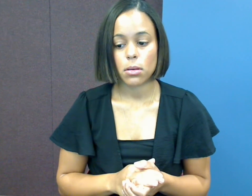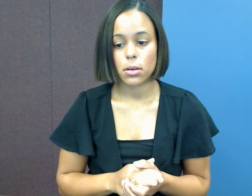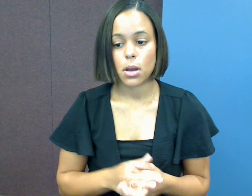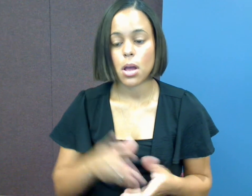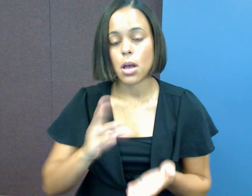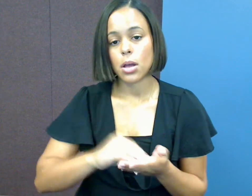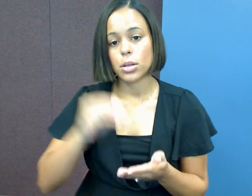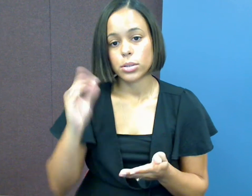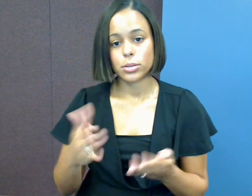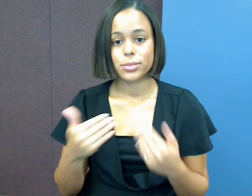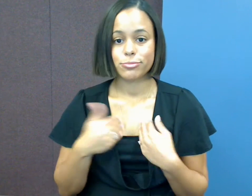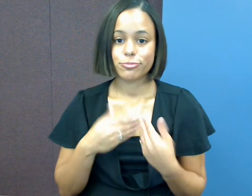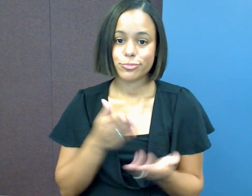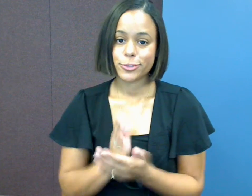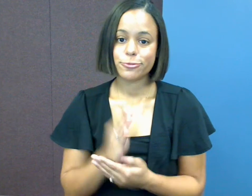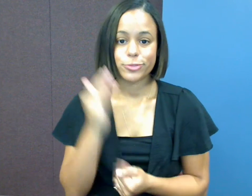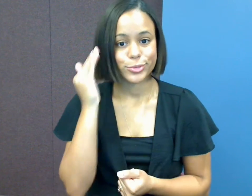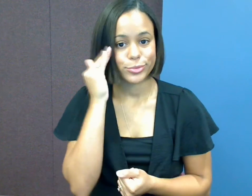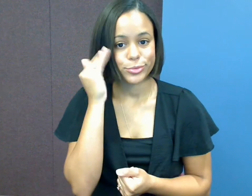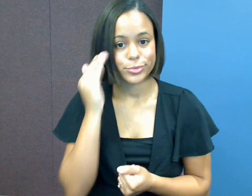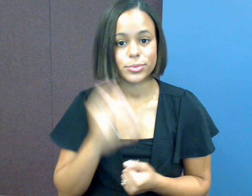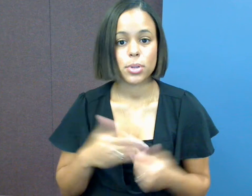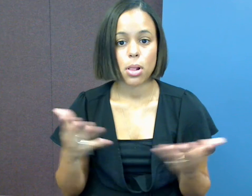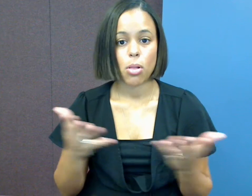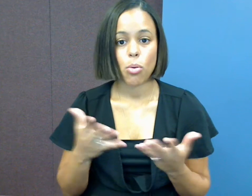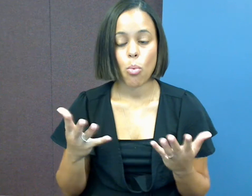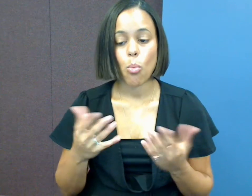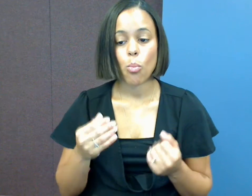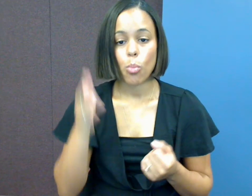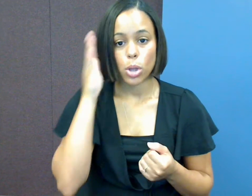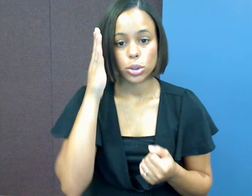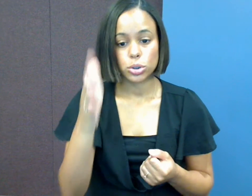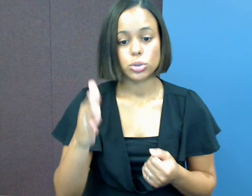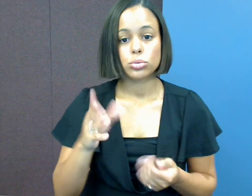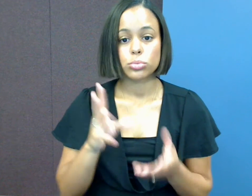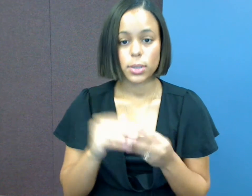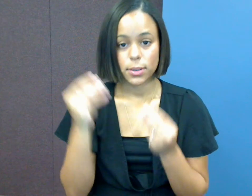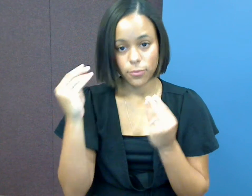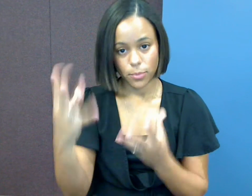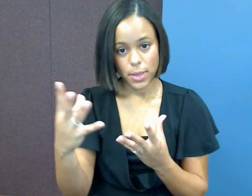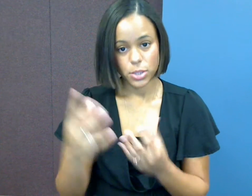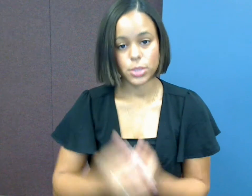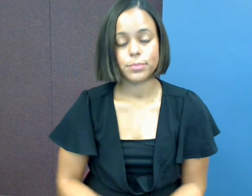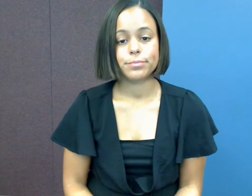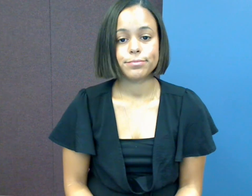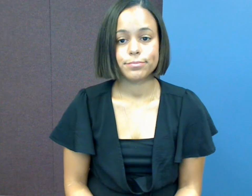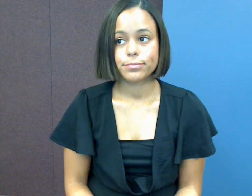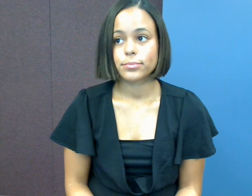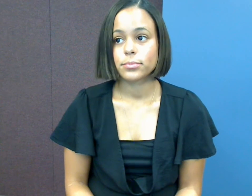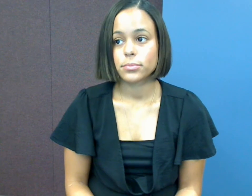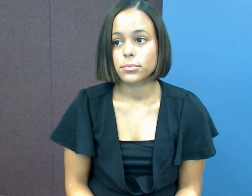I mentioned just a second ago the withholding of directory information, and that is a document that a student would have on file